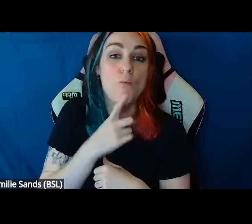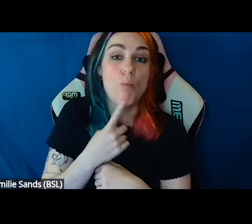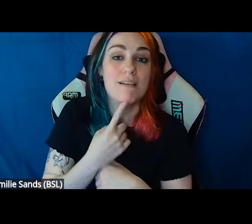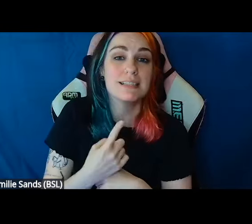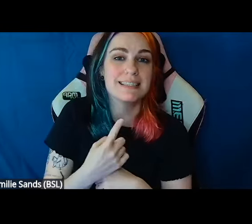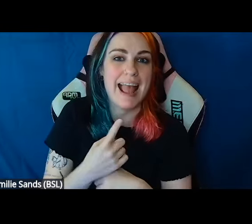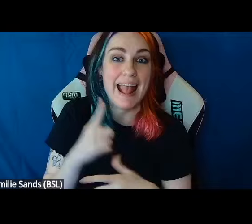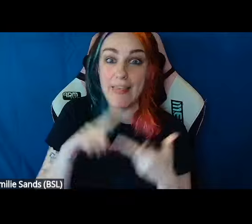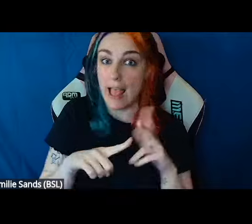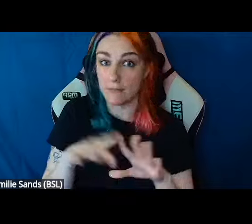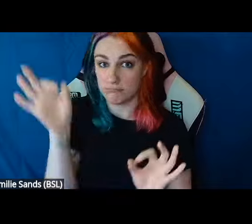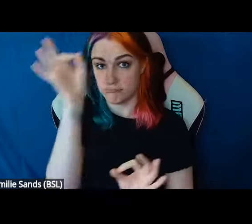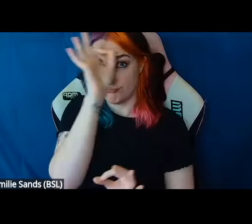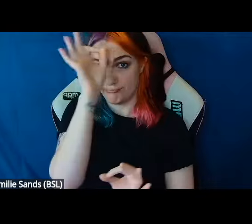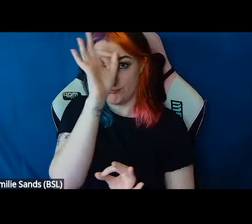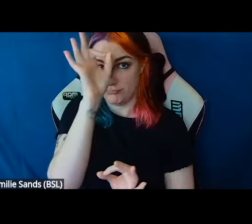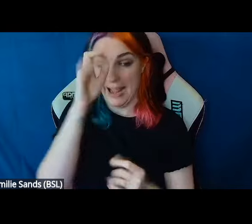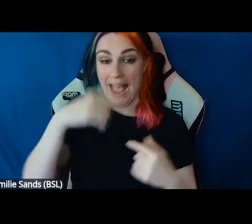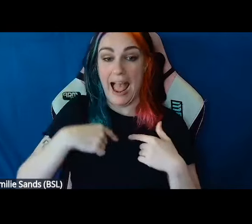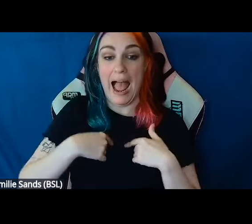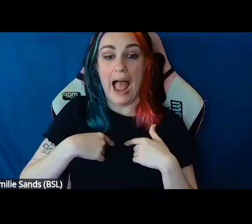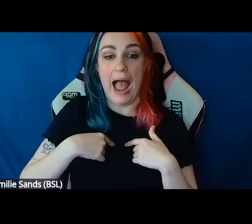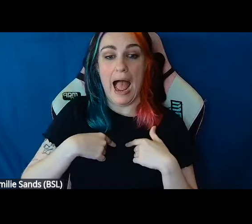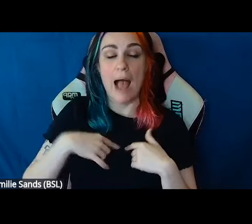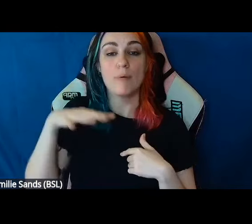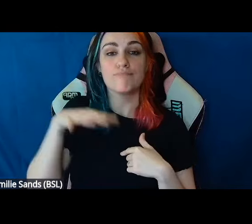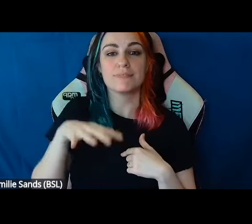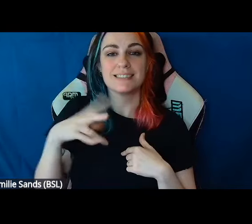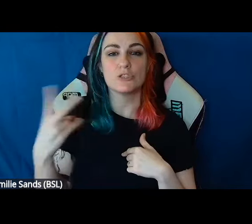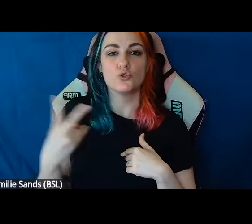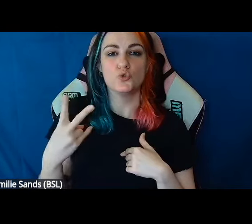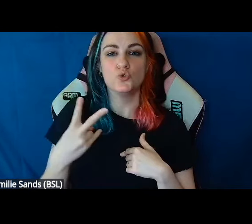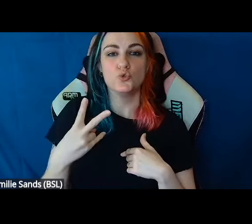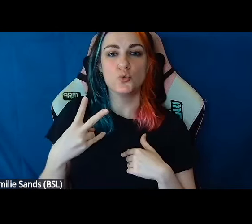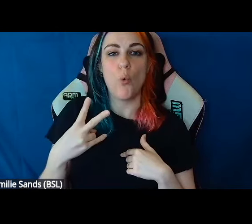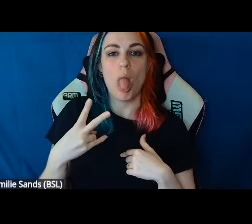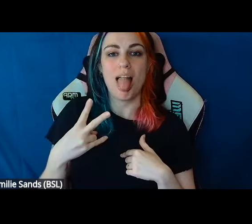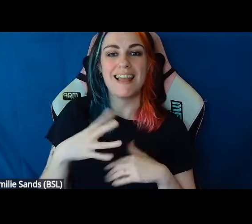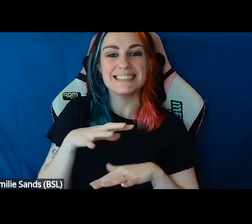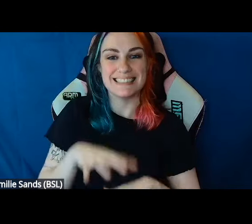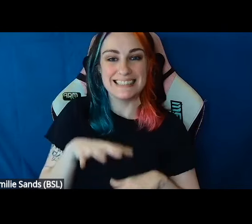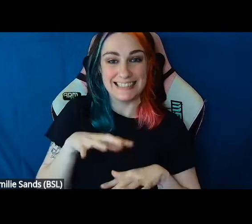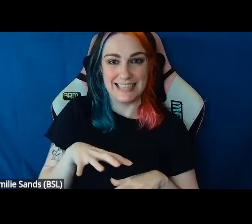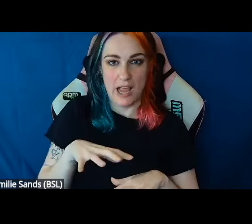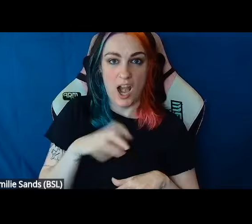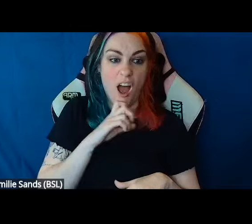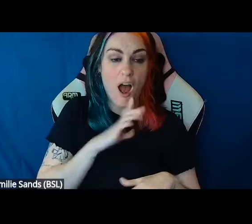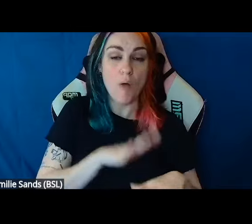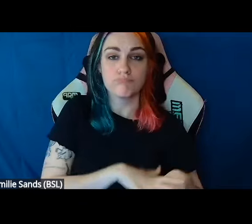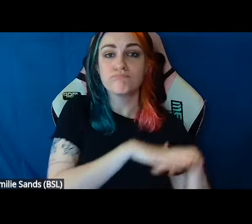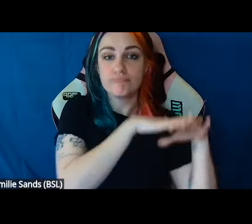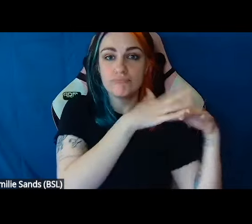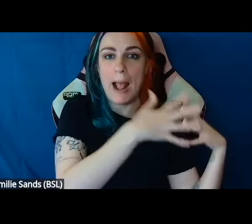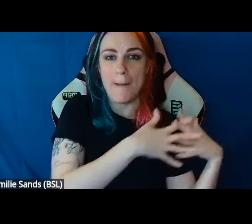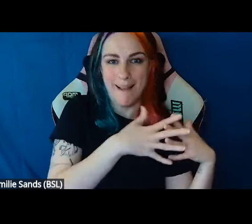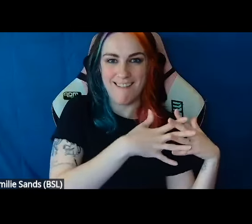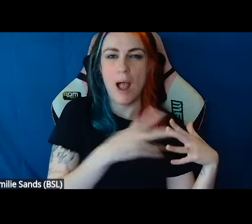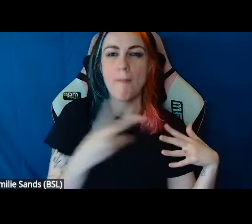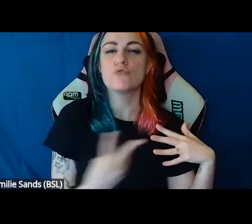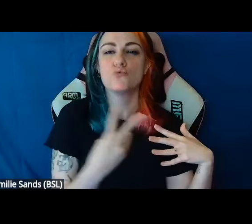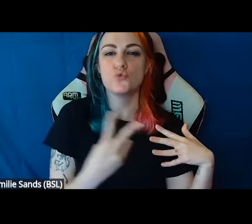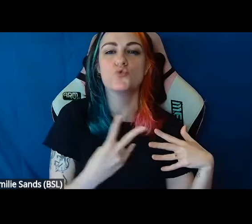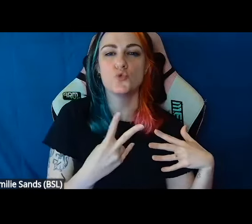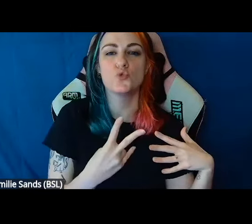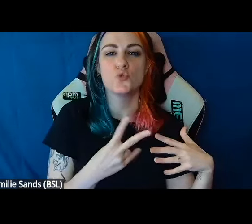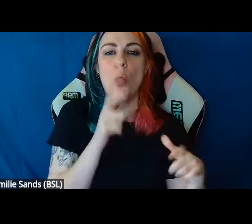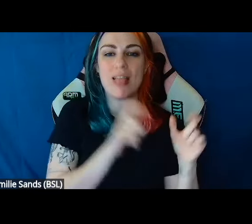don't know, I am a British dual citizen, although I was clearly raised in America. And being able to be a